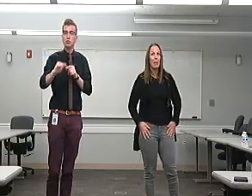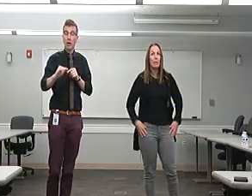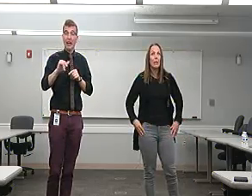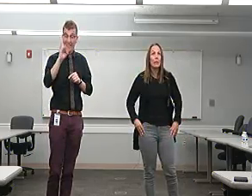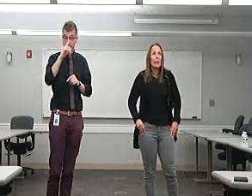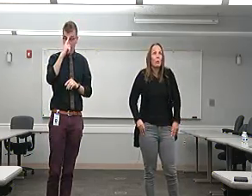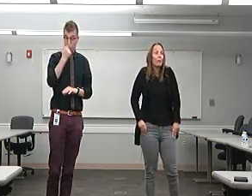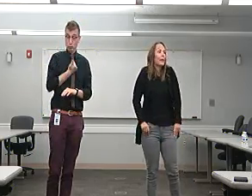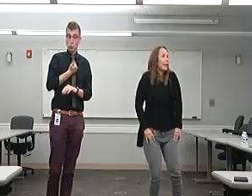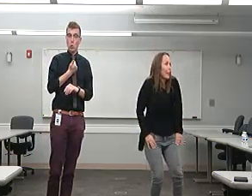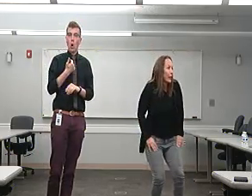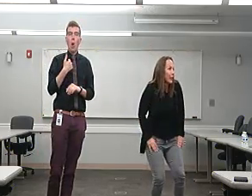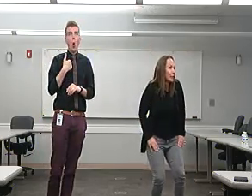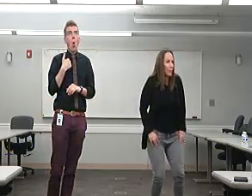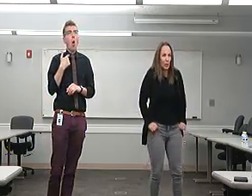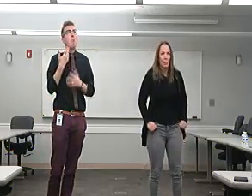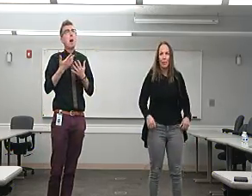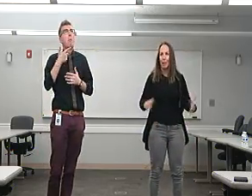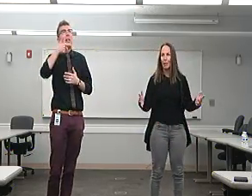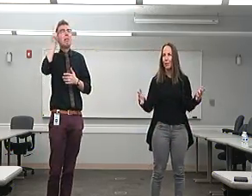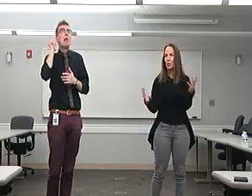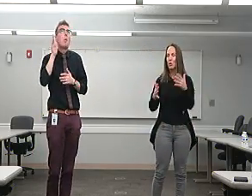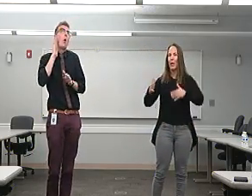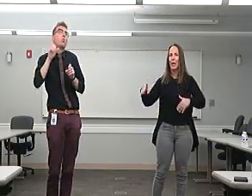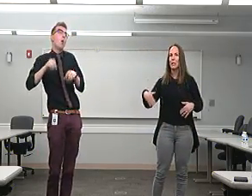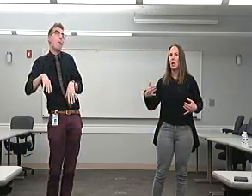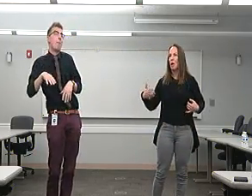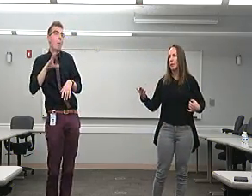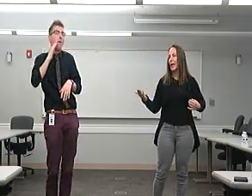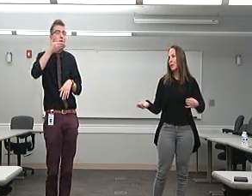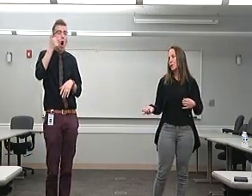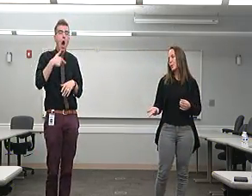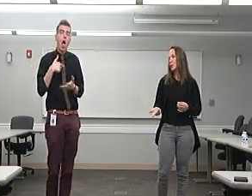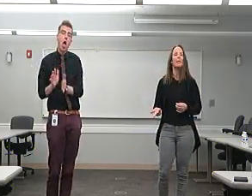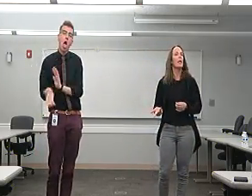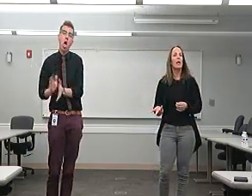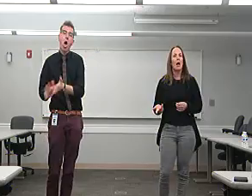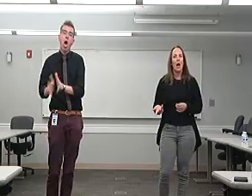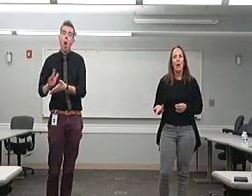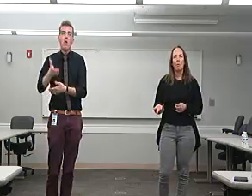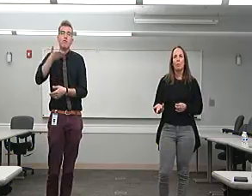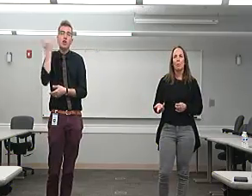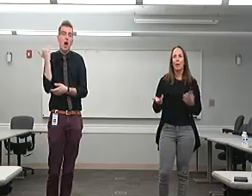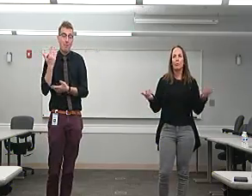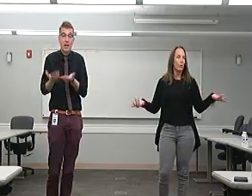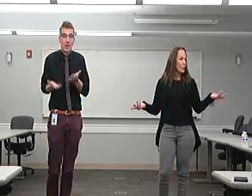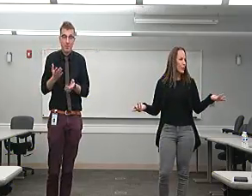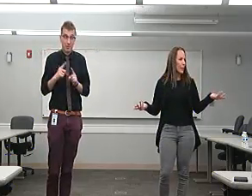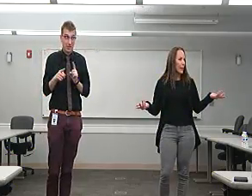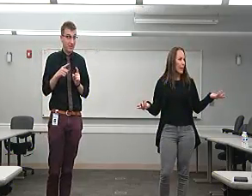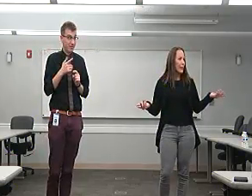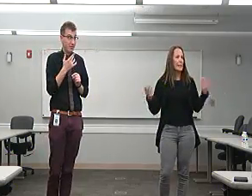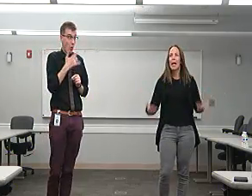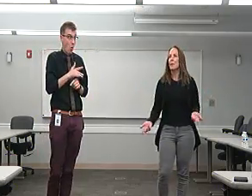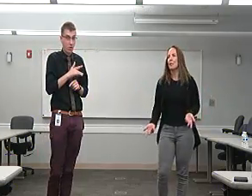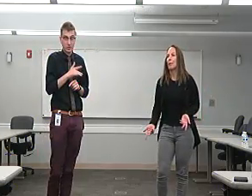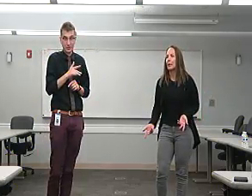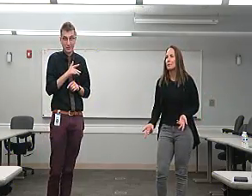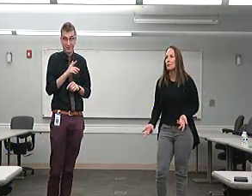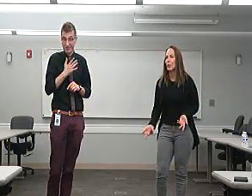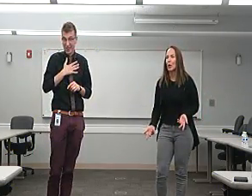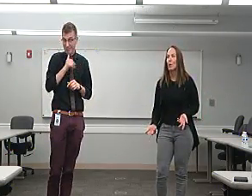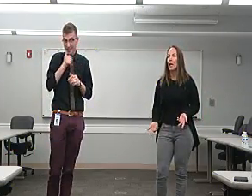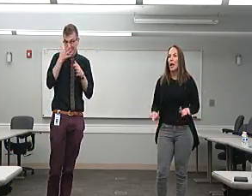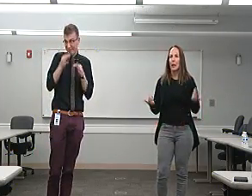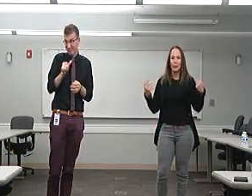forget about it. Like maybe there's a way to talk Leah out of doing this. But fortunately, it's not up to me, And Leah